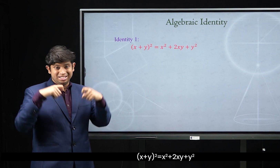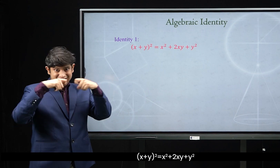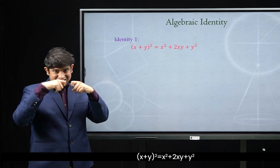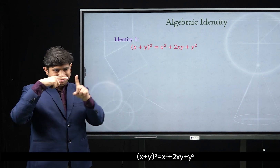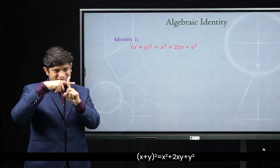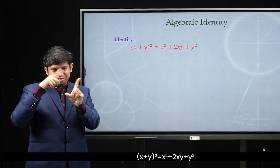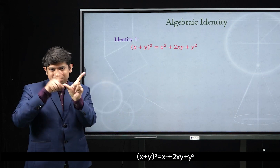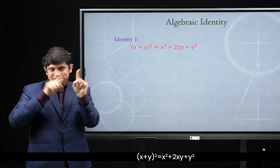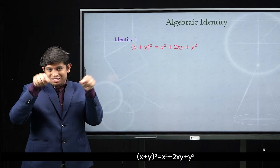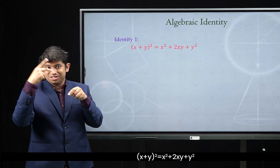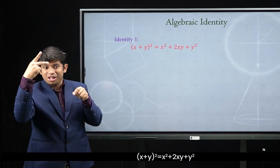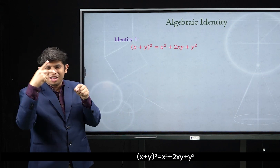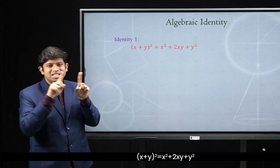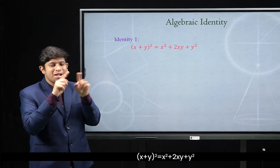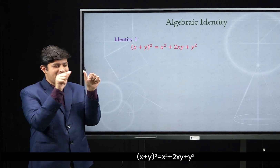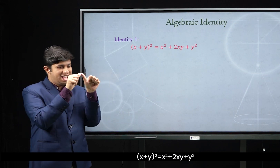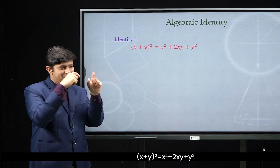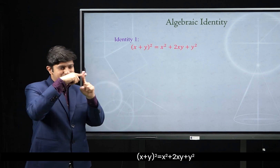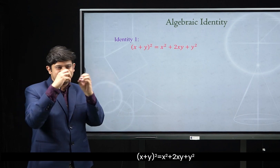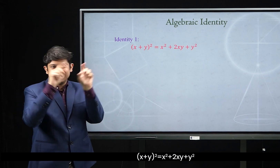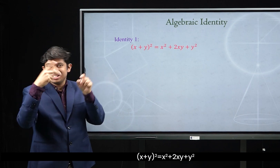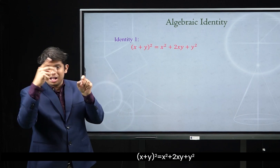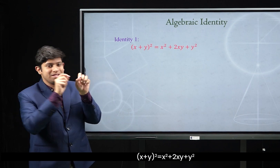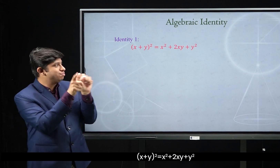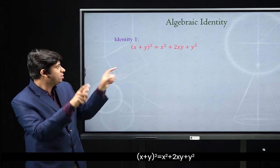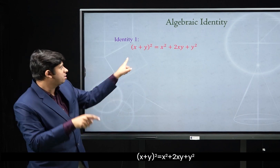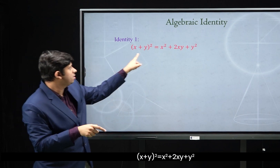X plus y whole square is equal to x square plus 2xy plus y square.